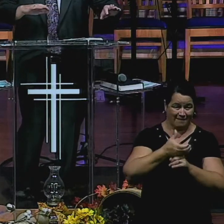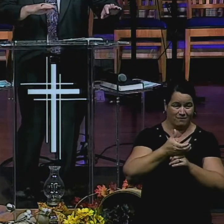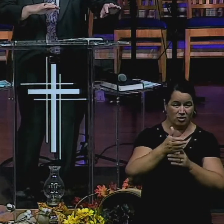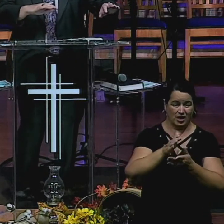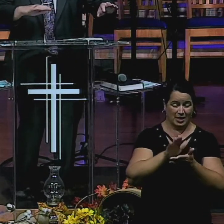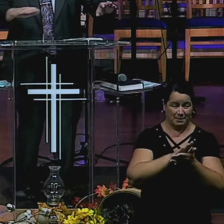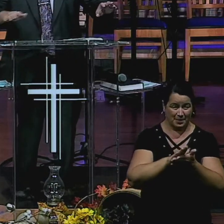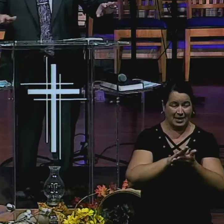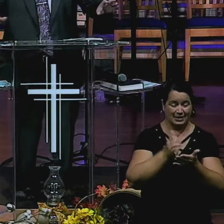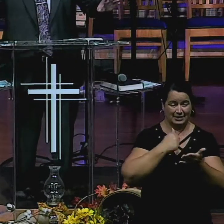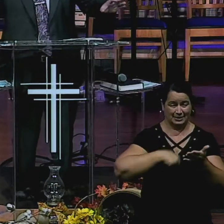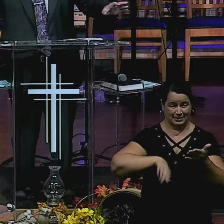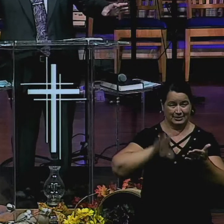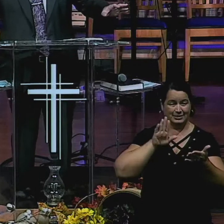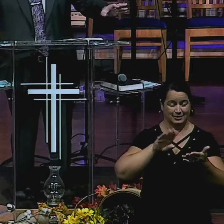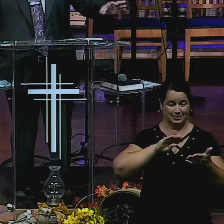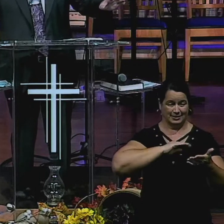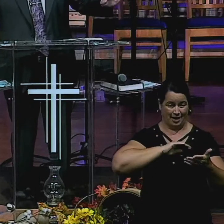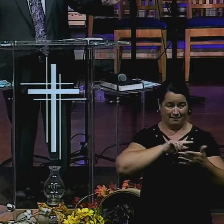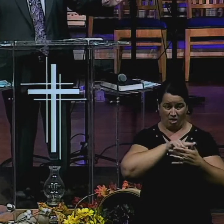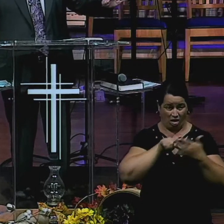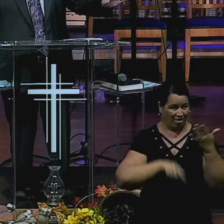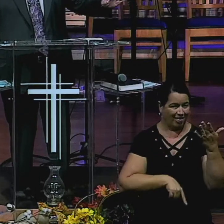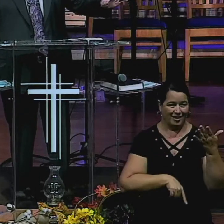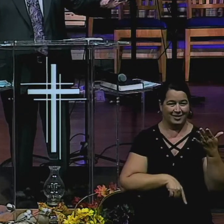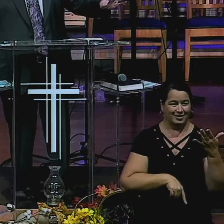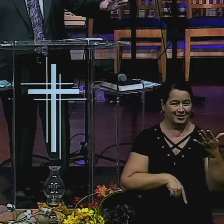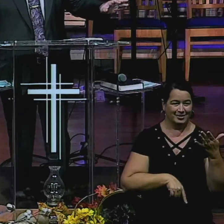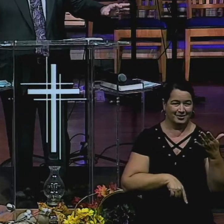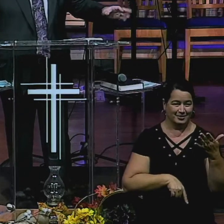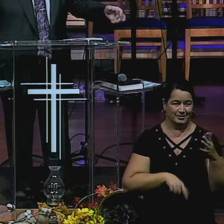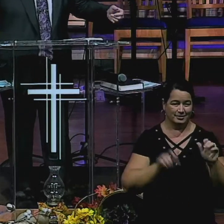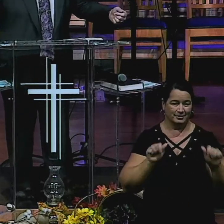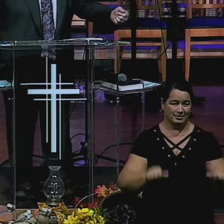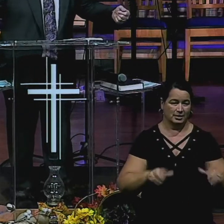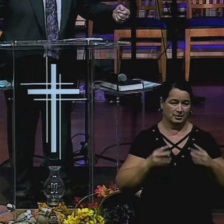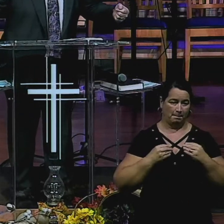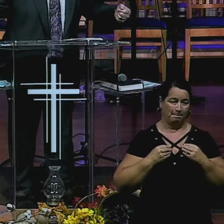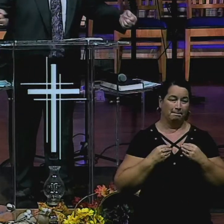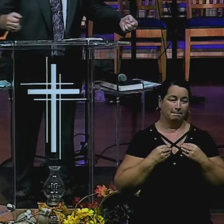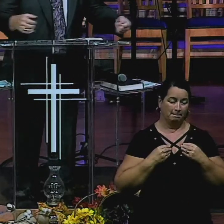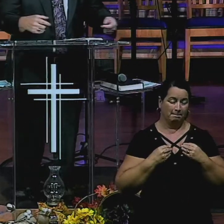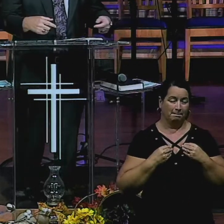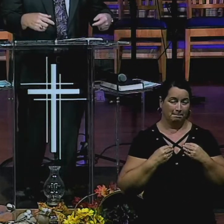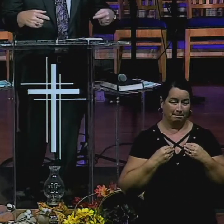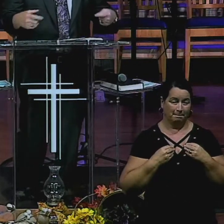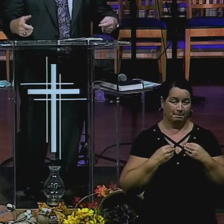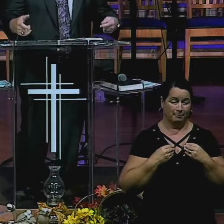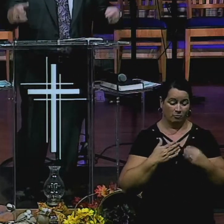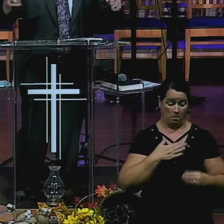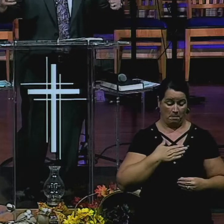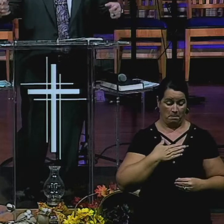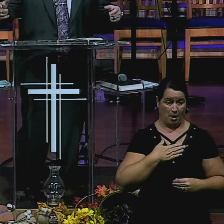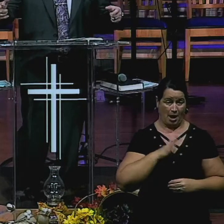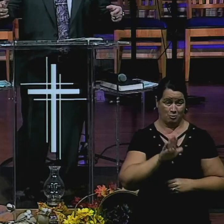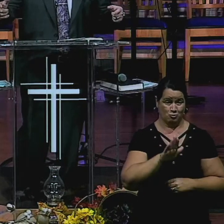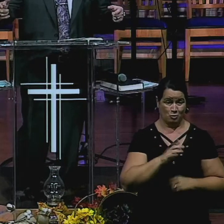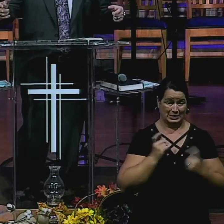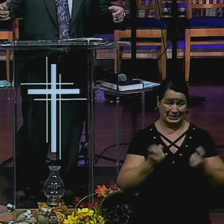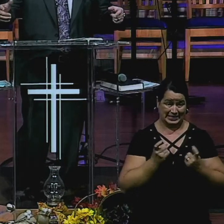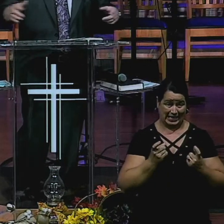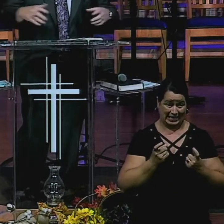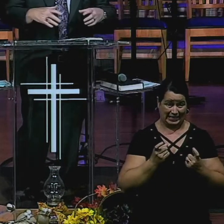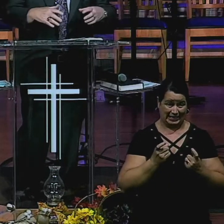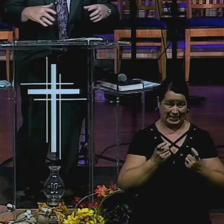appeasing, satisfactory offering for sins, the only one that God can accept for our sins, and not for